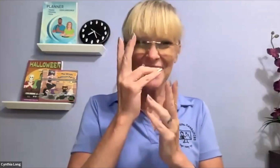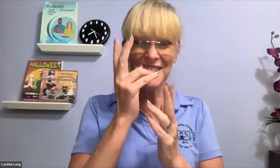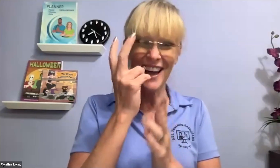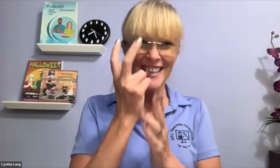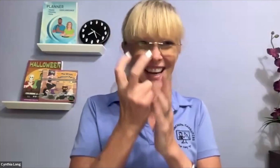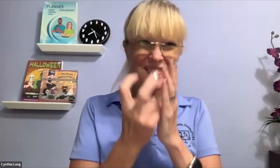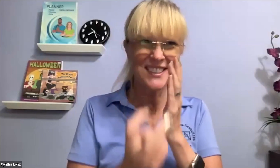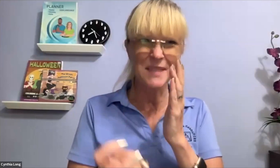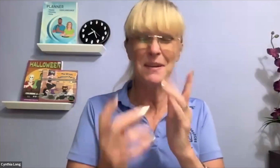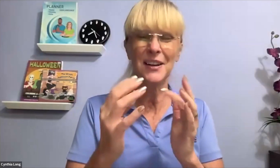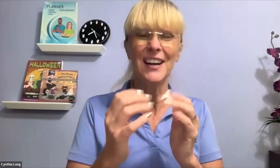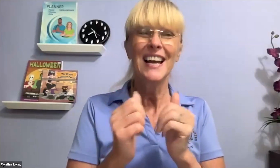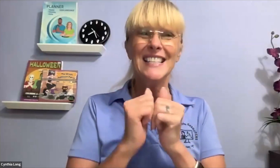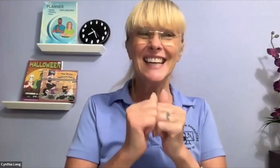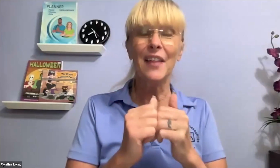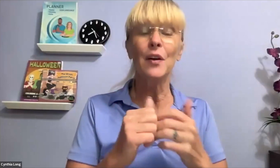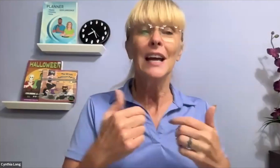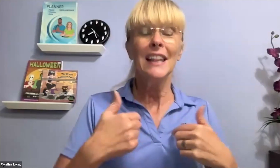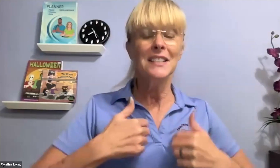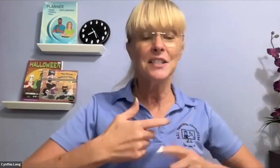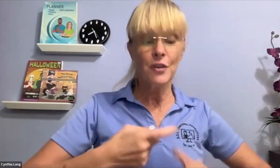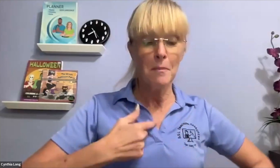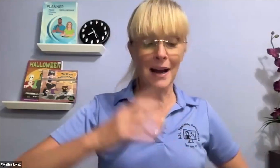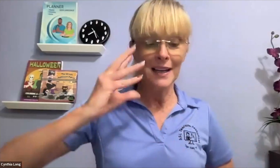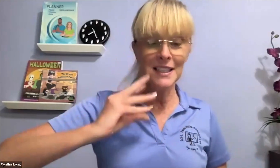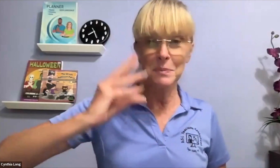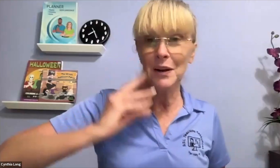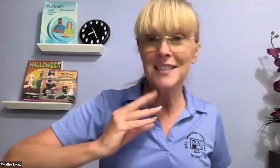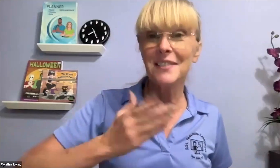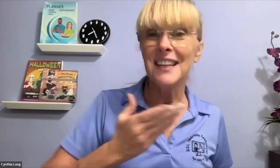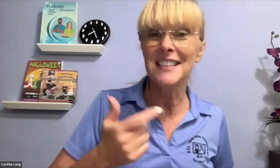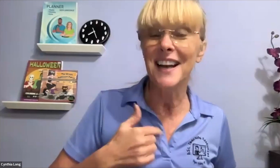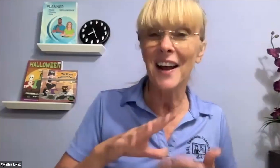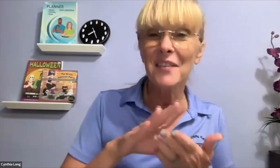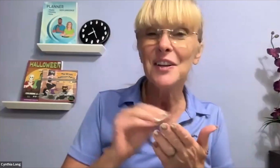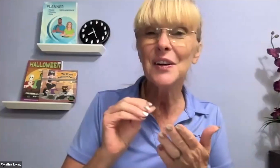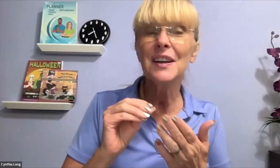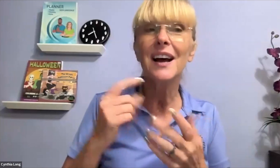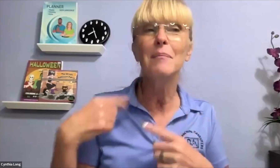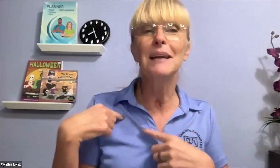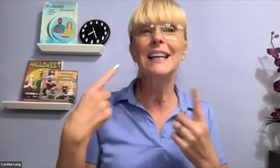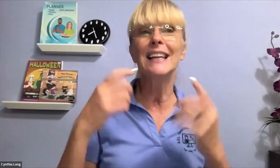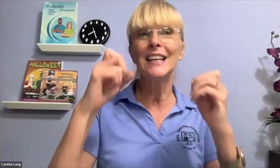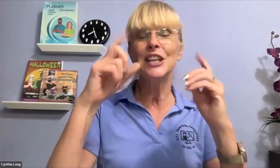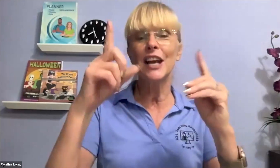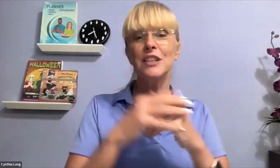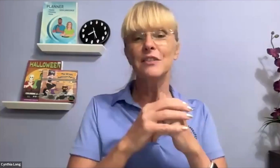dive deep here together. And this is from my experience of things that I have learned. I've been in education